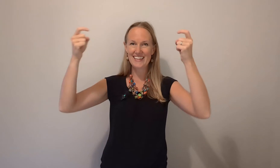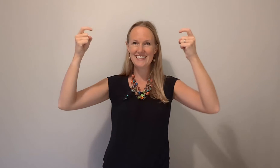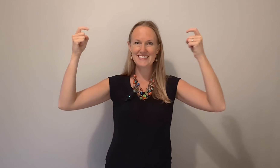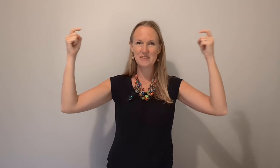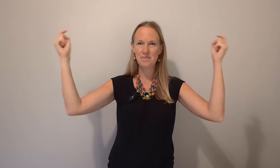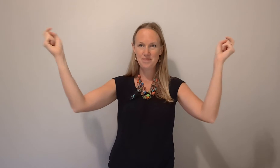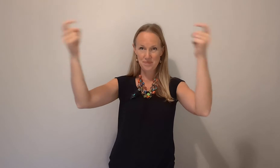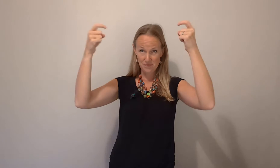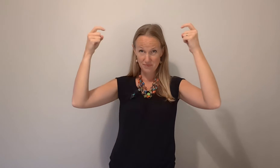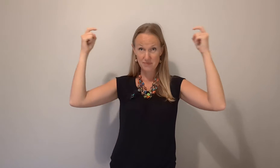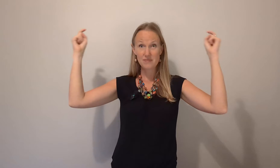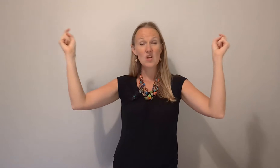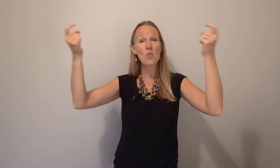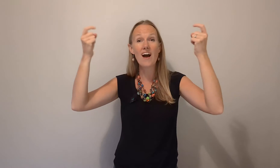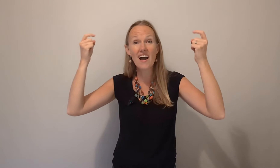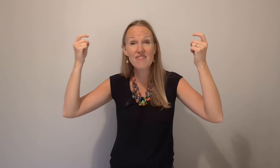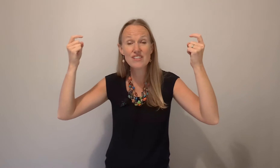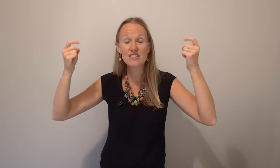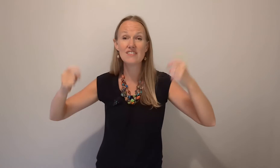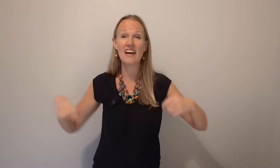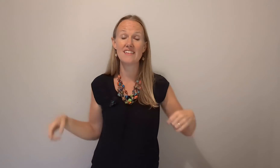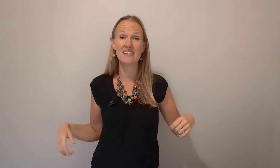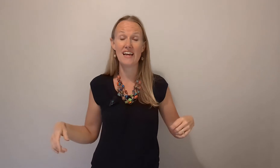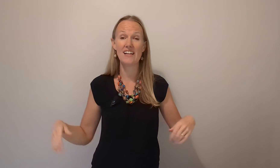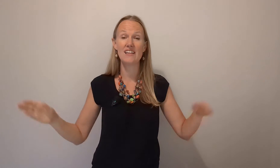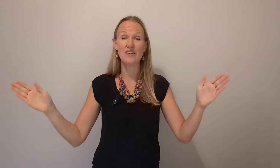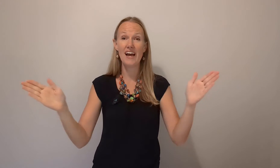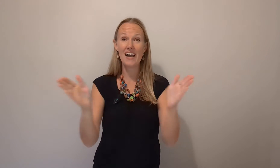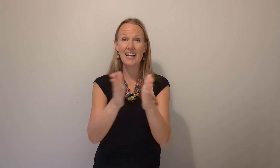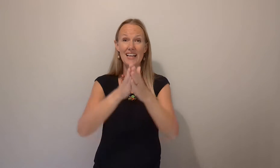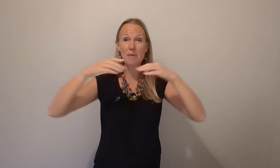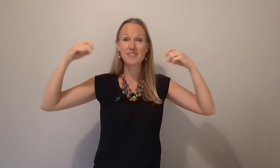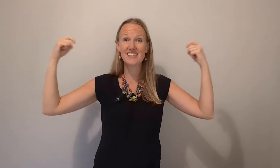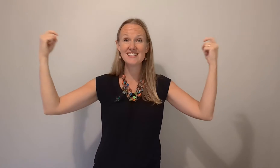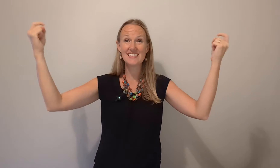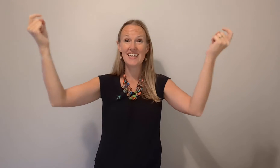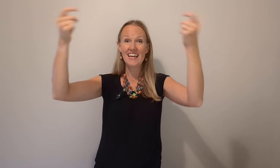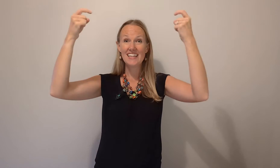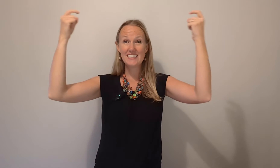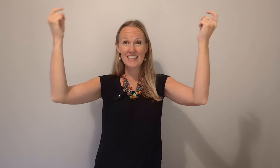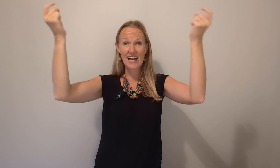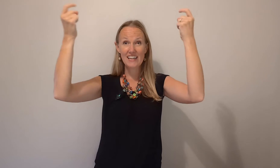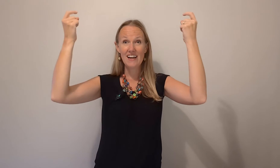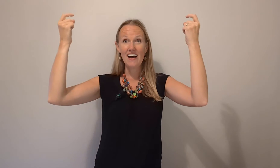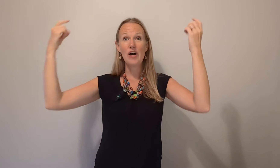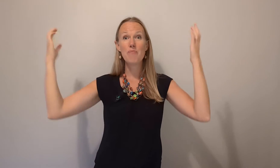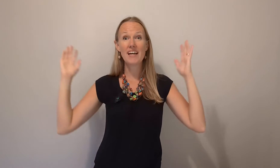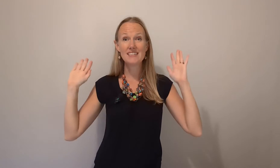this. When I first learned how to sign hallelujah, I clapped first and did that. That's